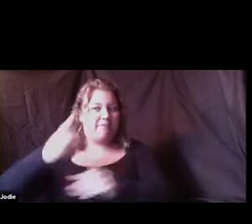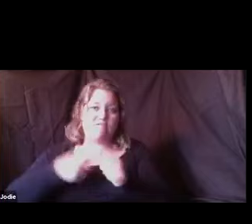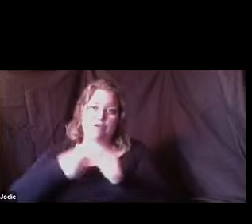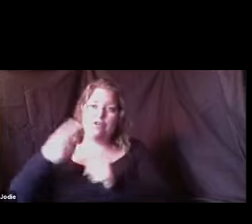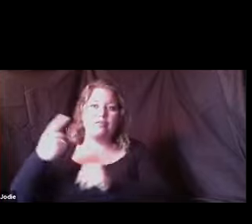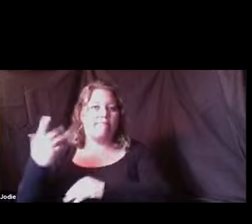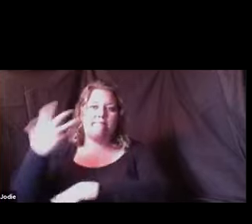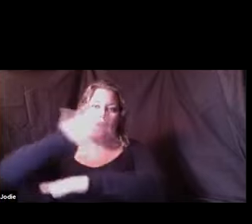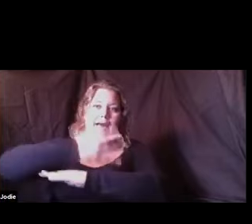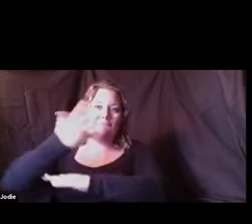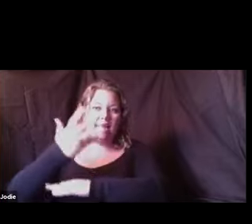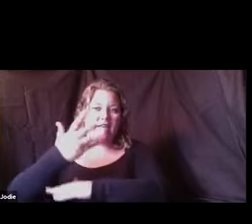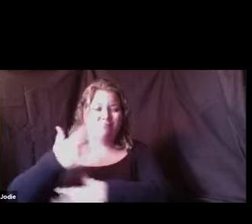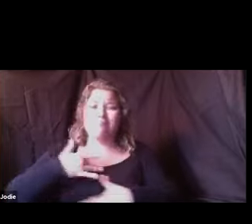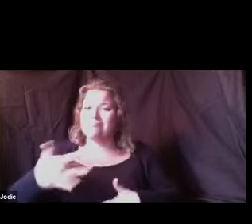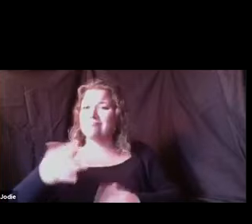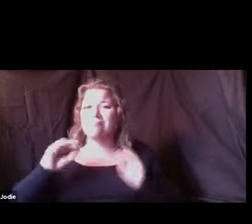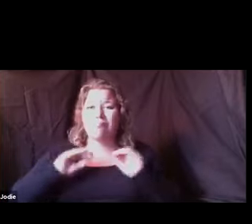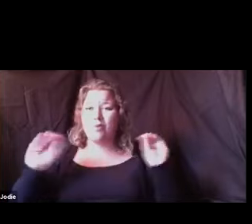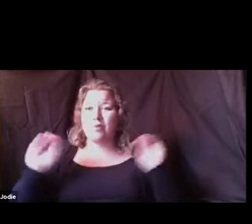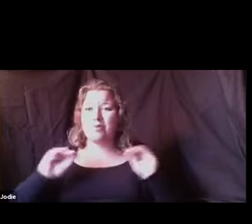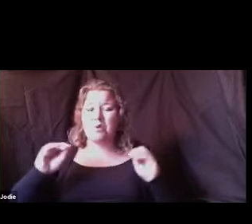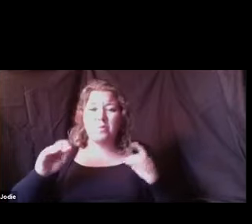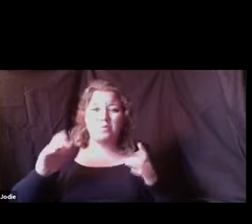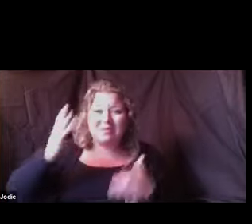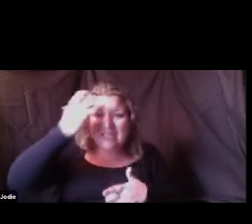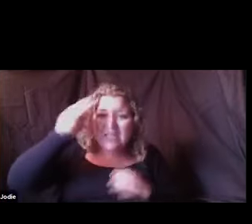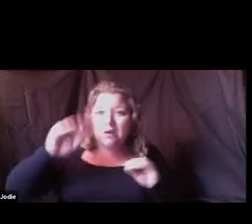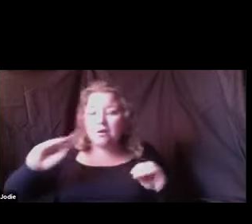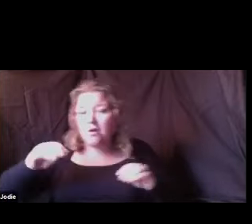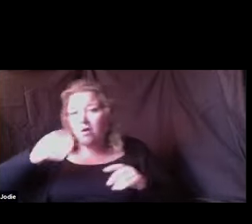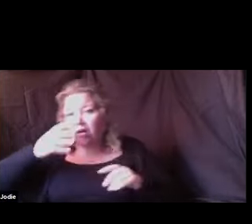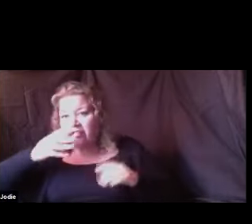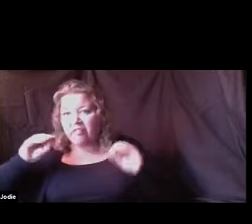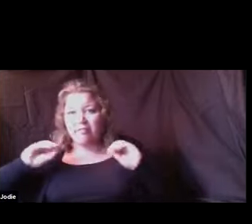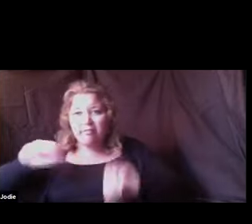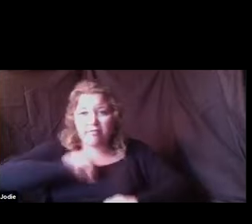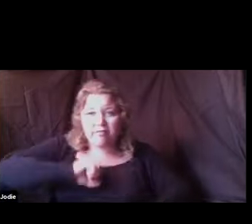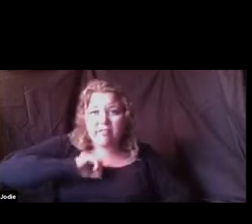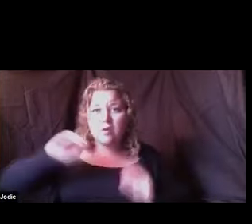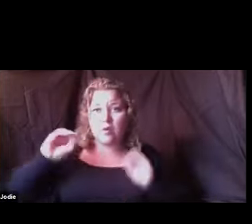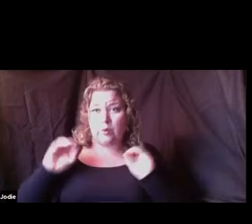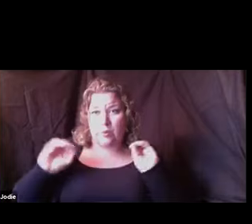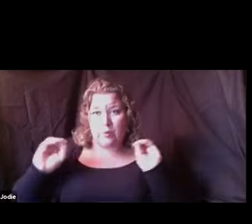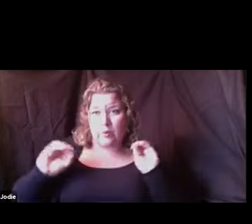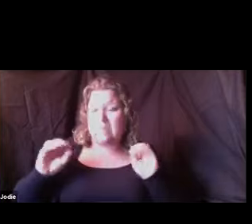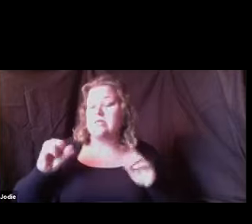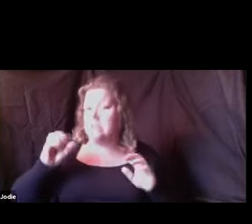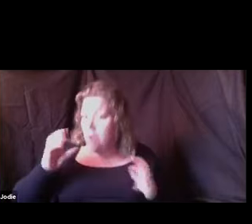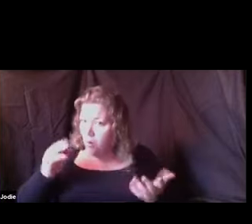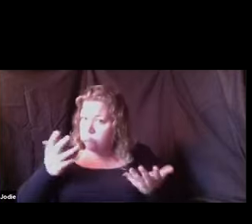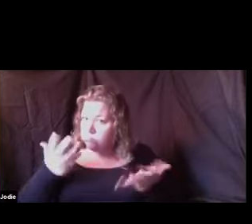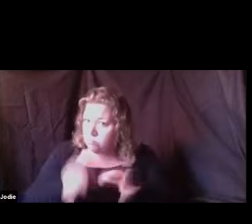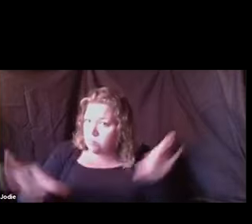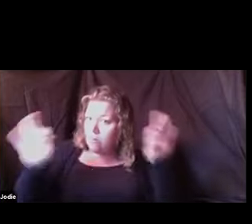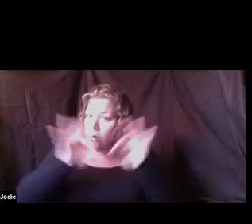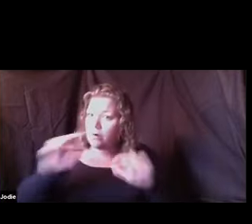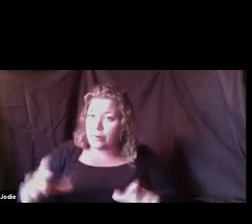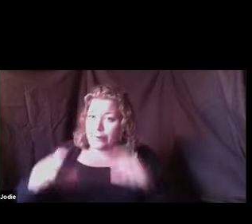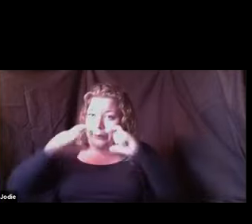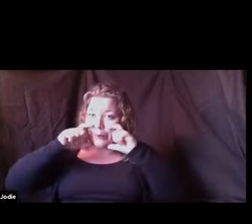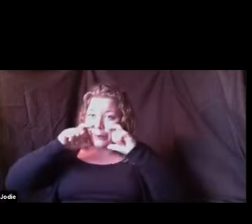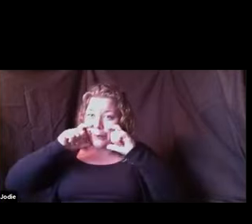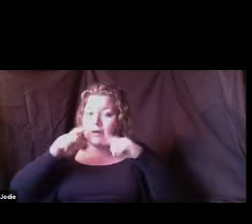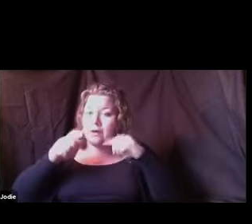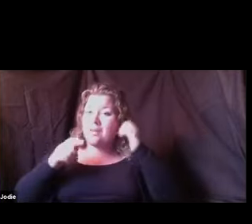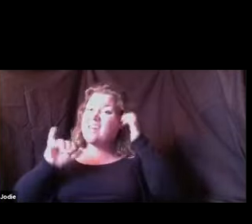virus. We would like to decrease the risk of spread with whatever tools we have. And one of them is